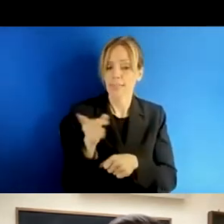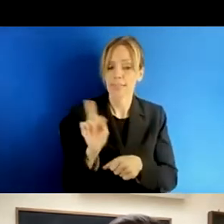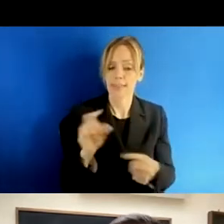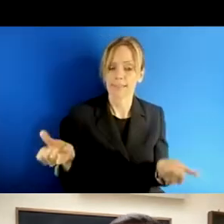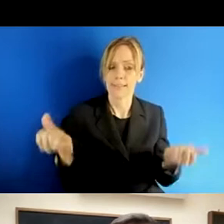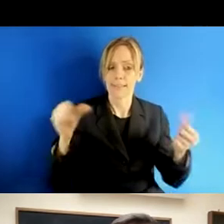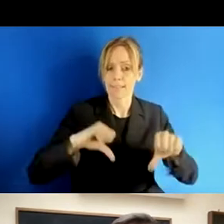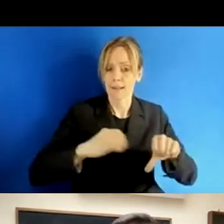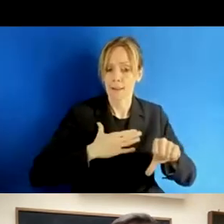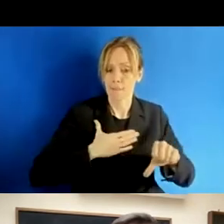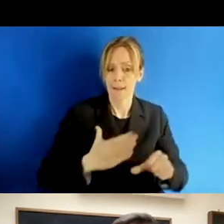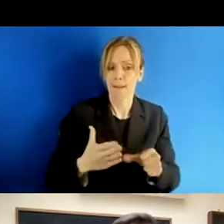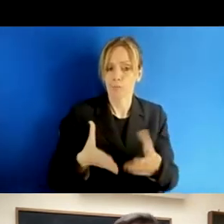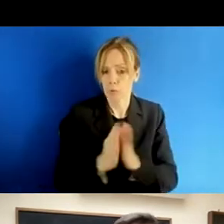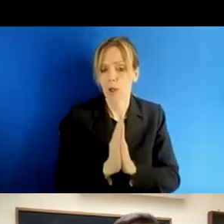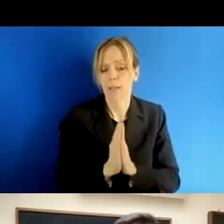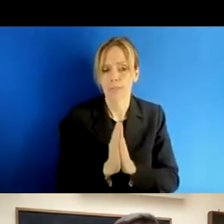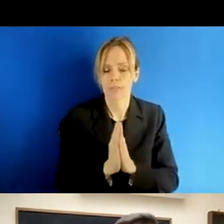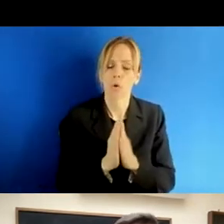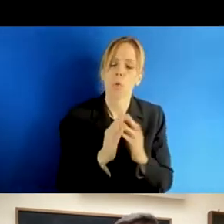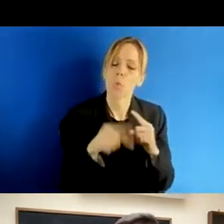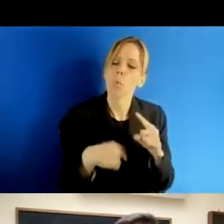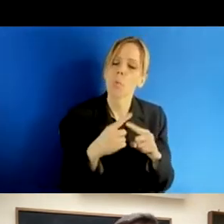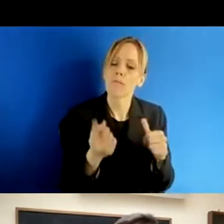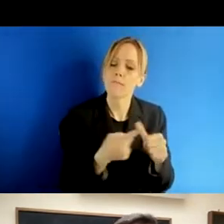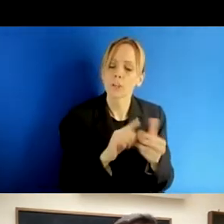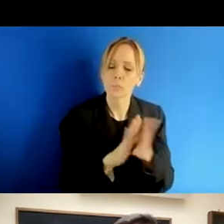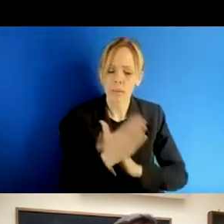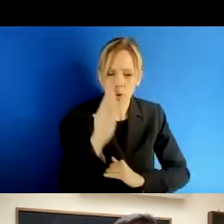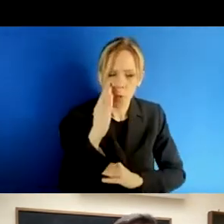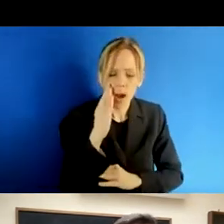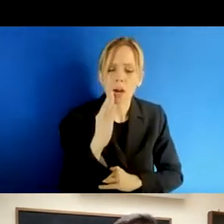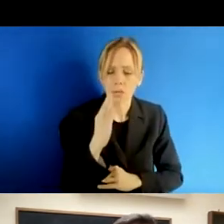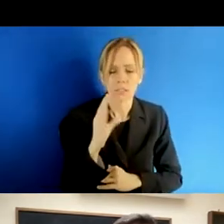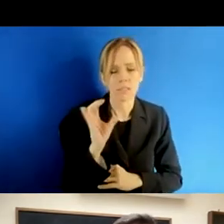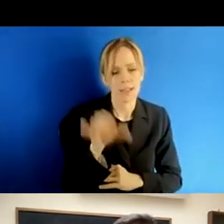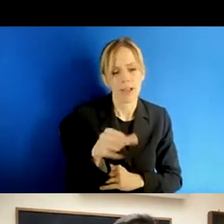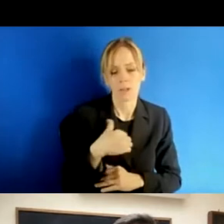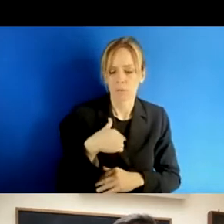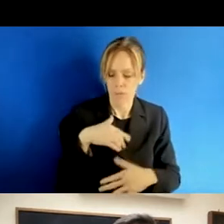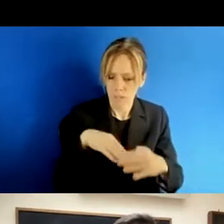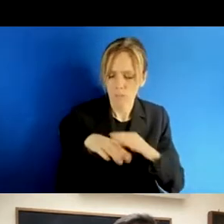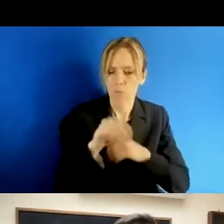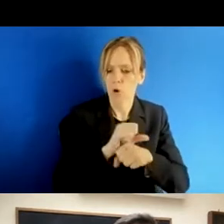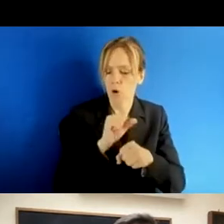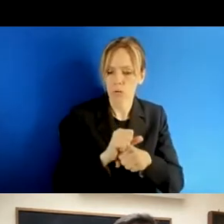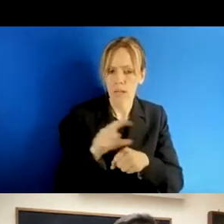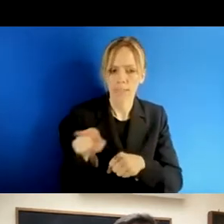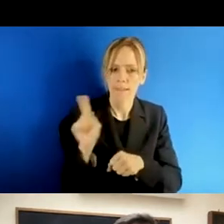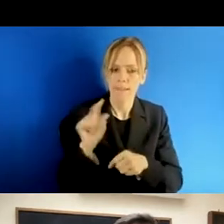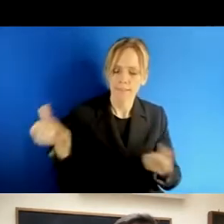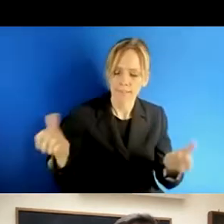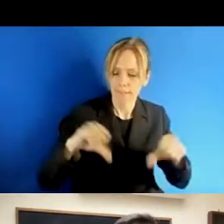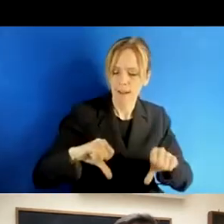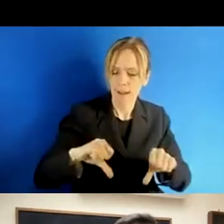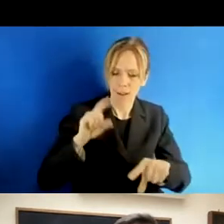disability oppression? I think that first time when I couldn't get what I needed to be able to do the job that I knew I could do.